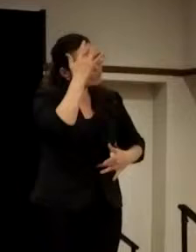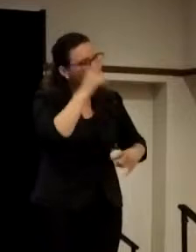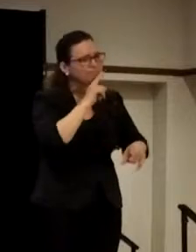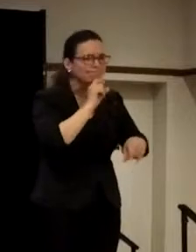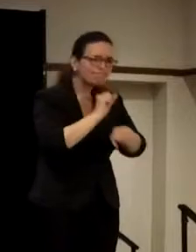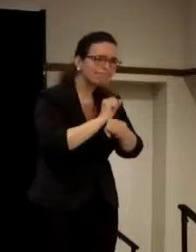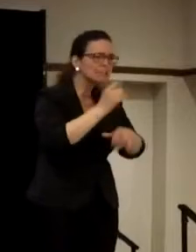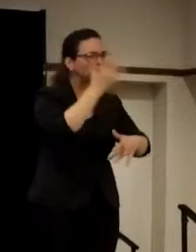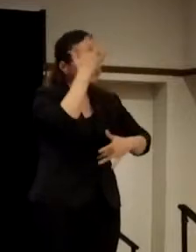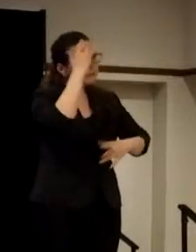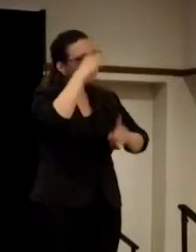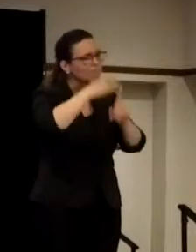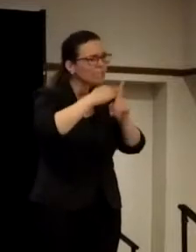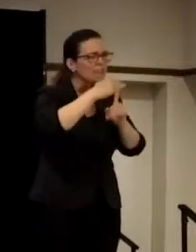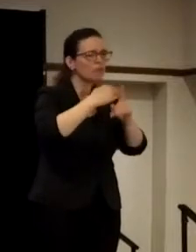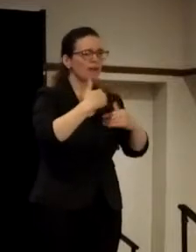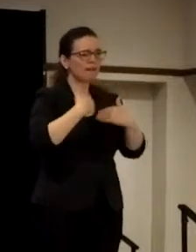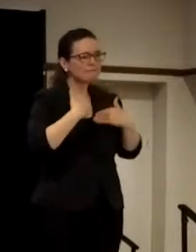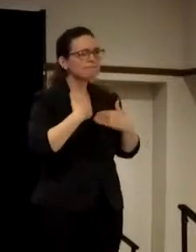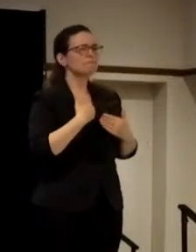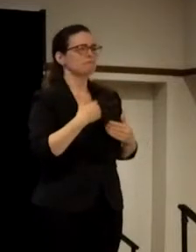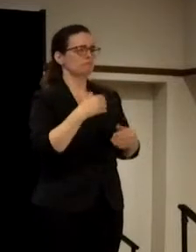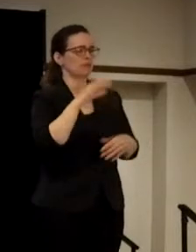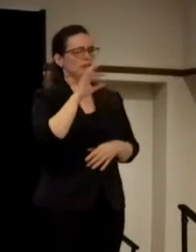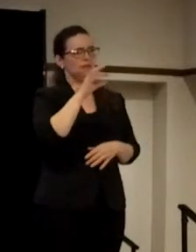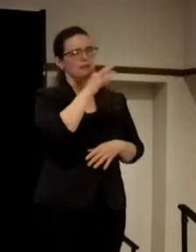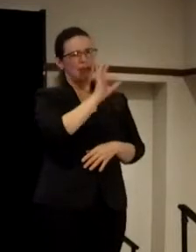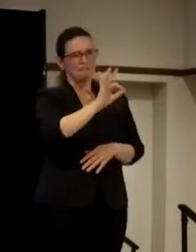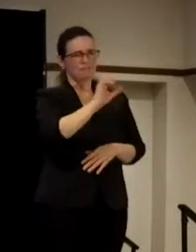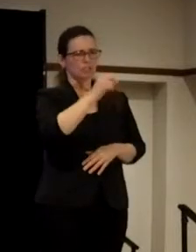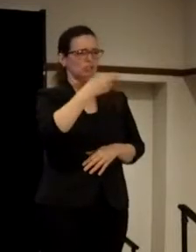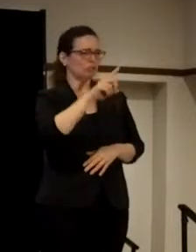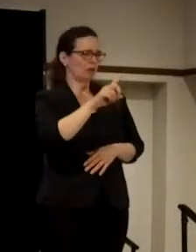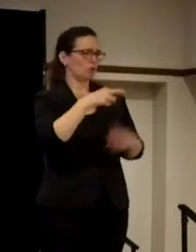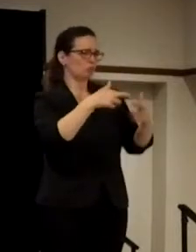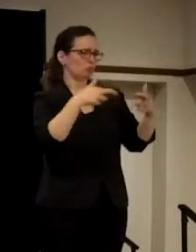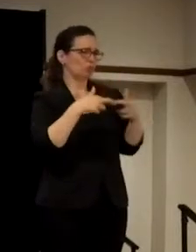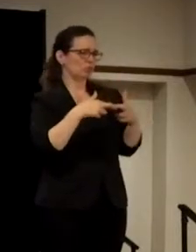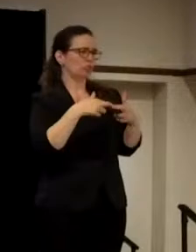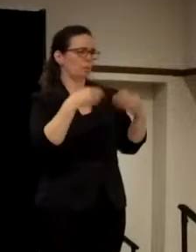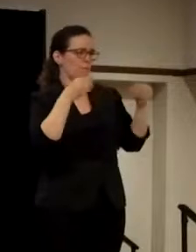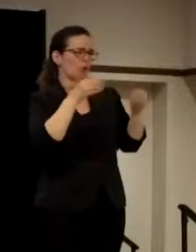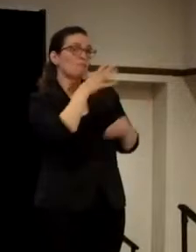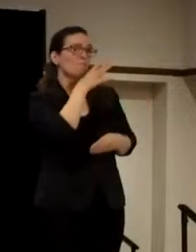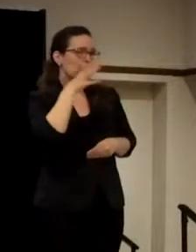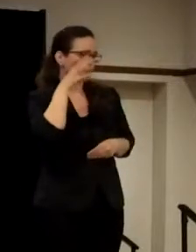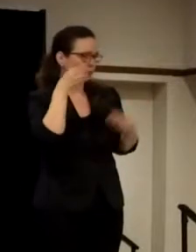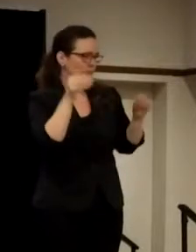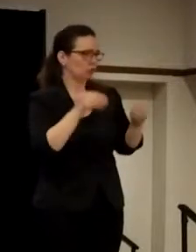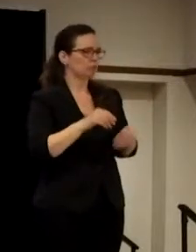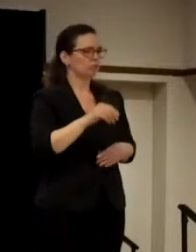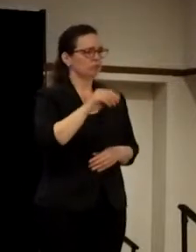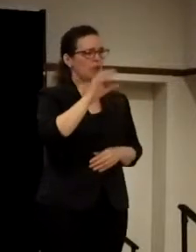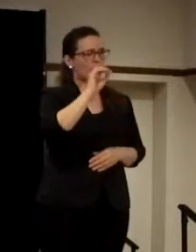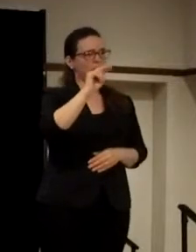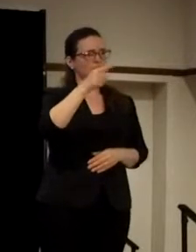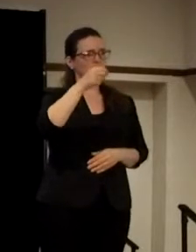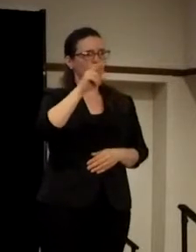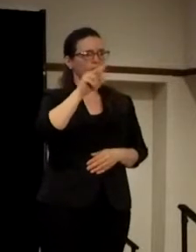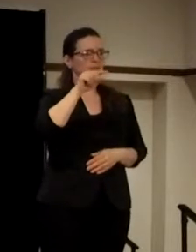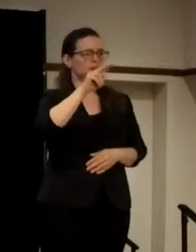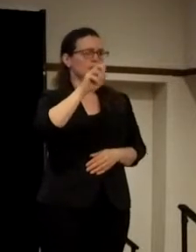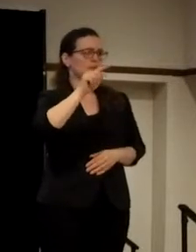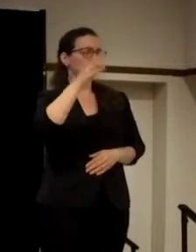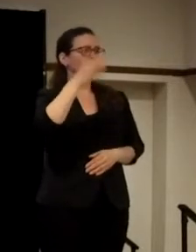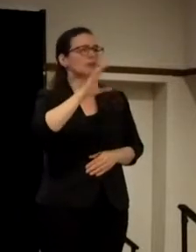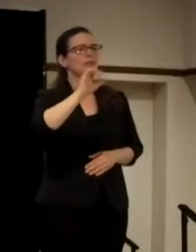community. Certainly we have it here at the On Center, I think 4 days a week, but also East Syracuse Village Hall today, tomorrow, the